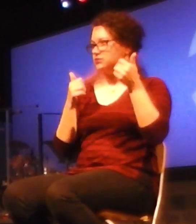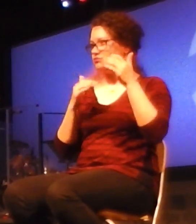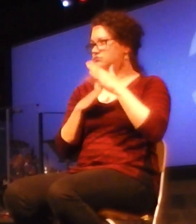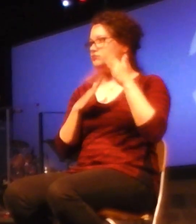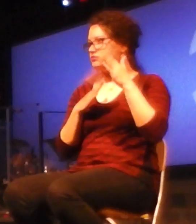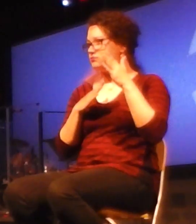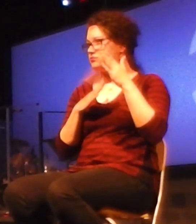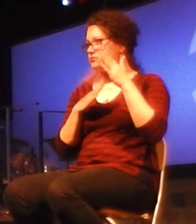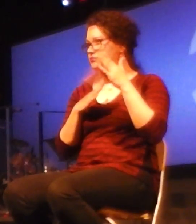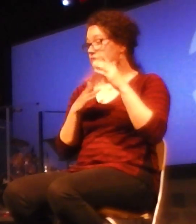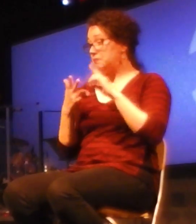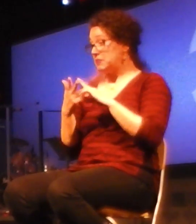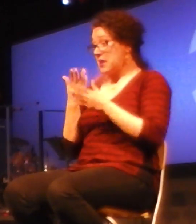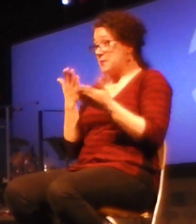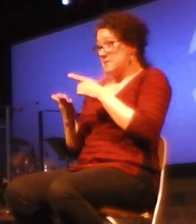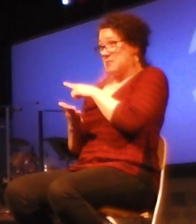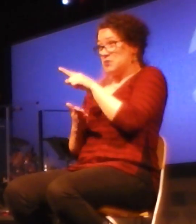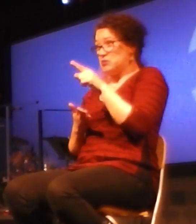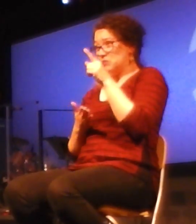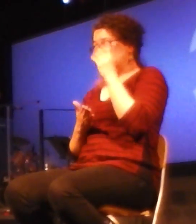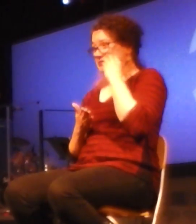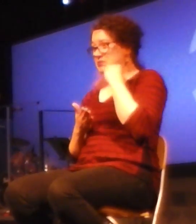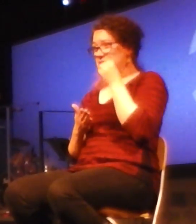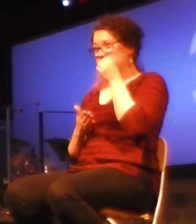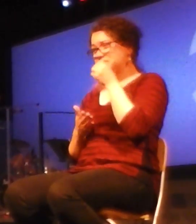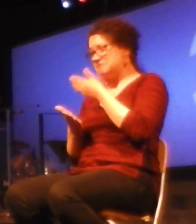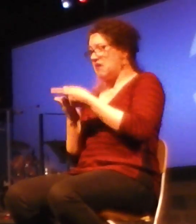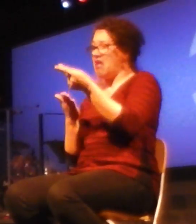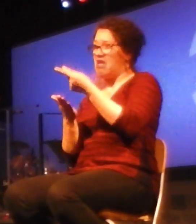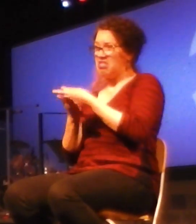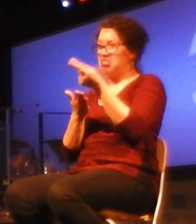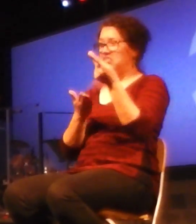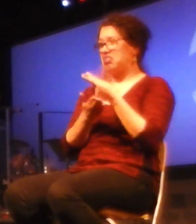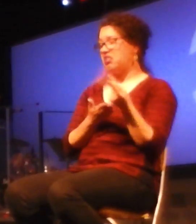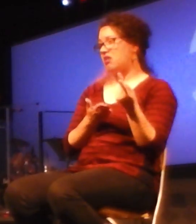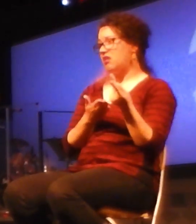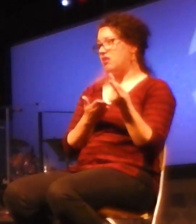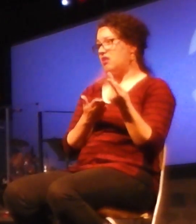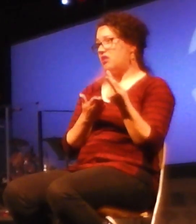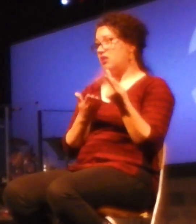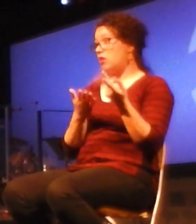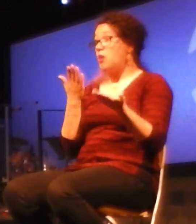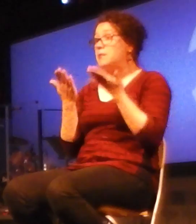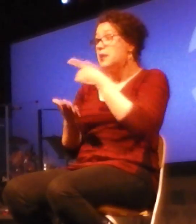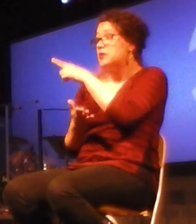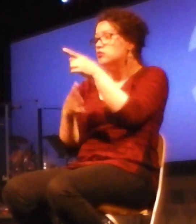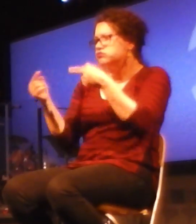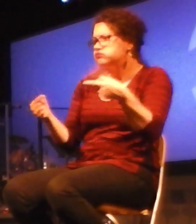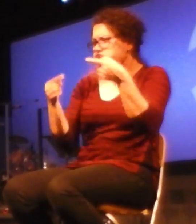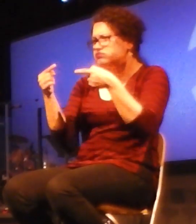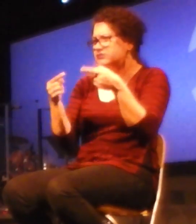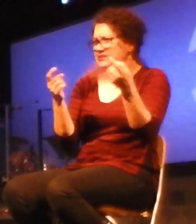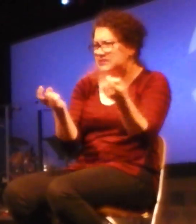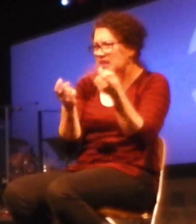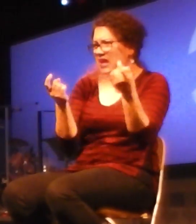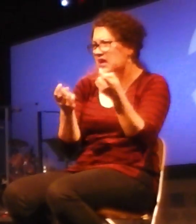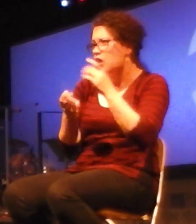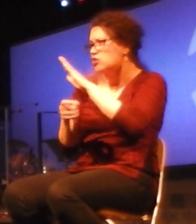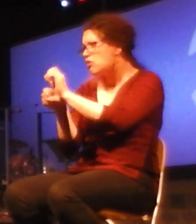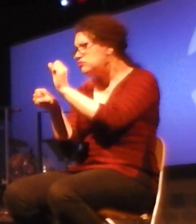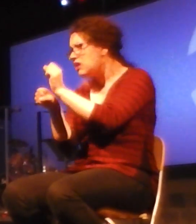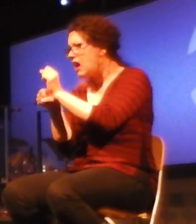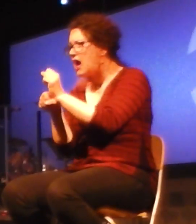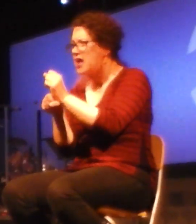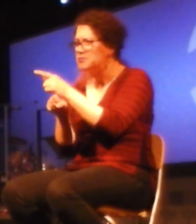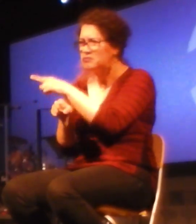failed. And so in your past, you've just struggled through failure. Maybe it's a sin issue. Maybe you struggled in your job and you failed in your job. And so